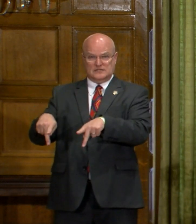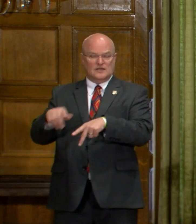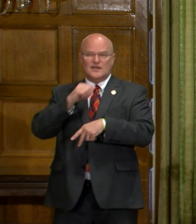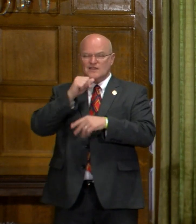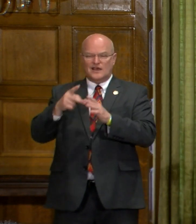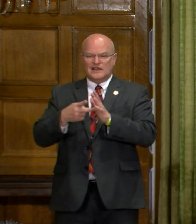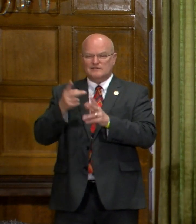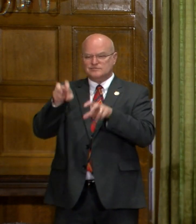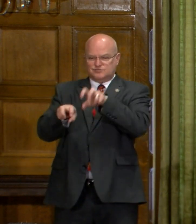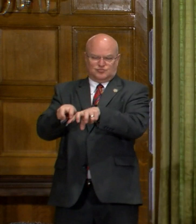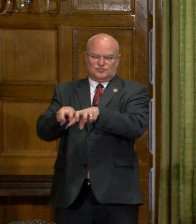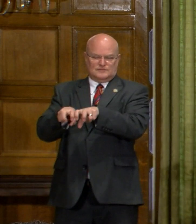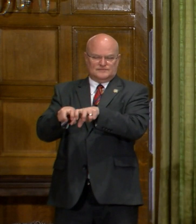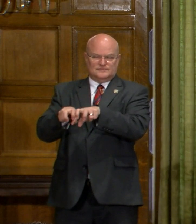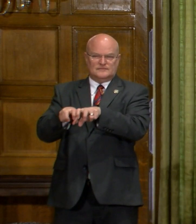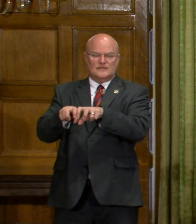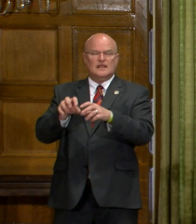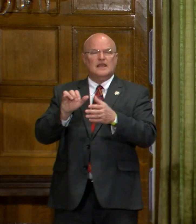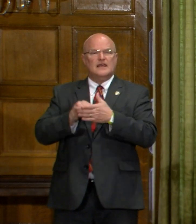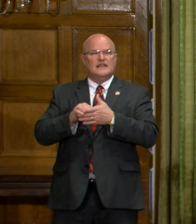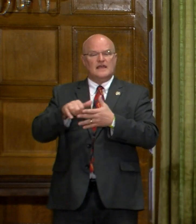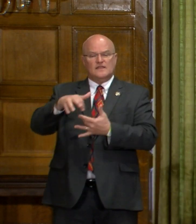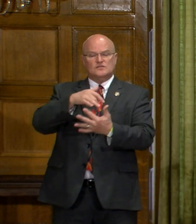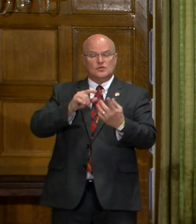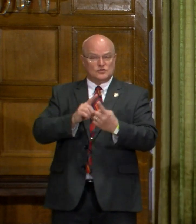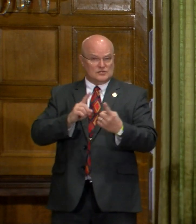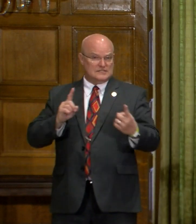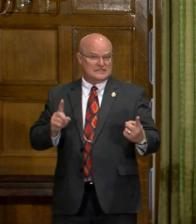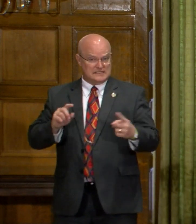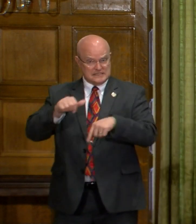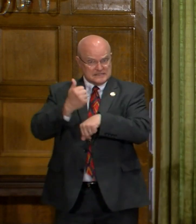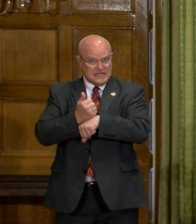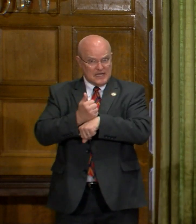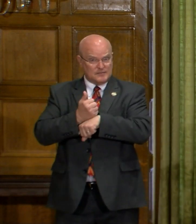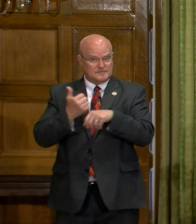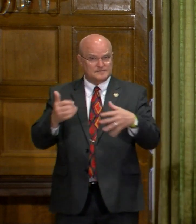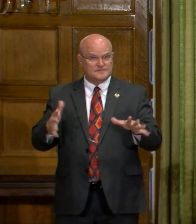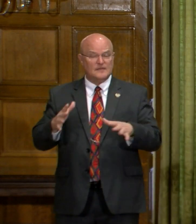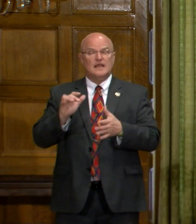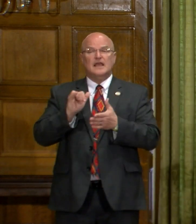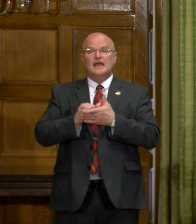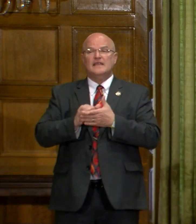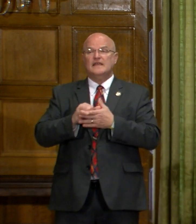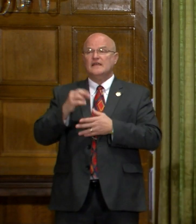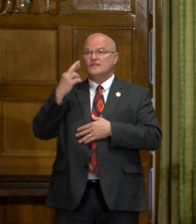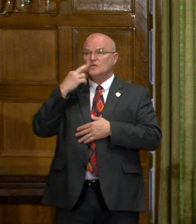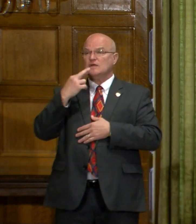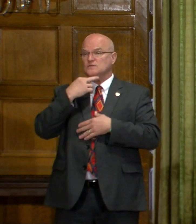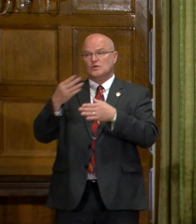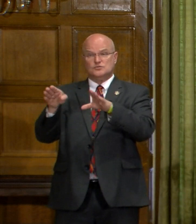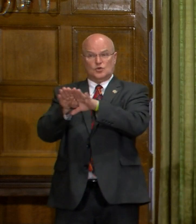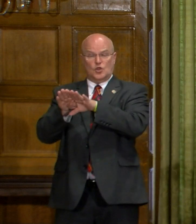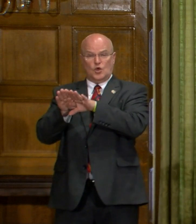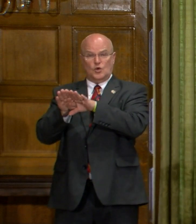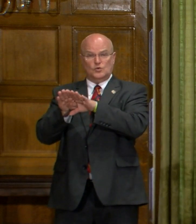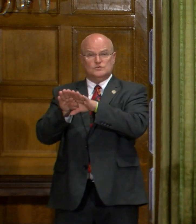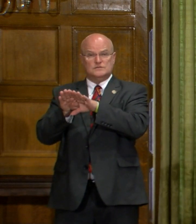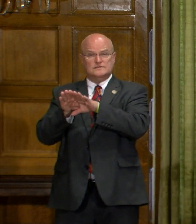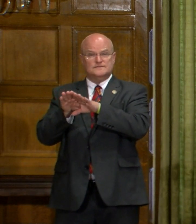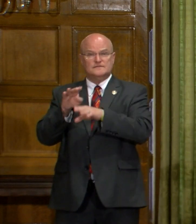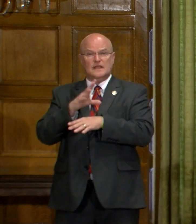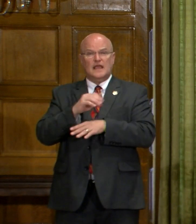they're not doubling up, that there's social distancing in place, and that the restaurants are closed, and